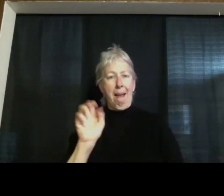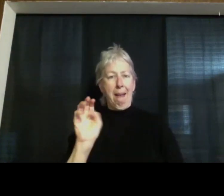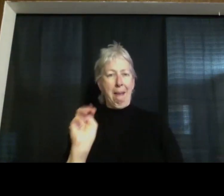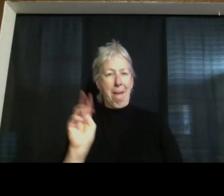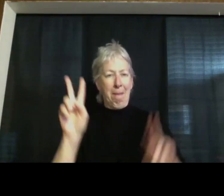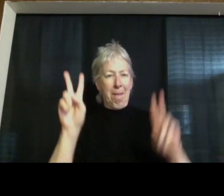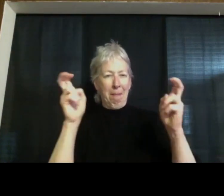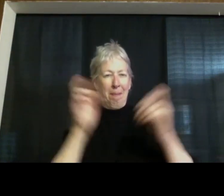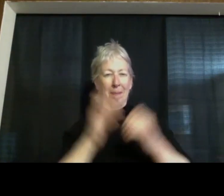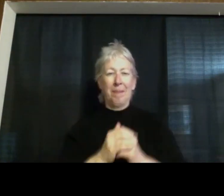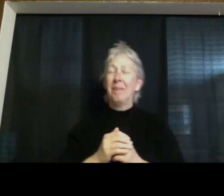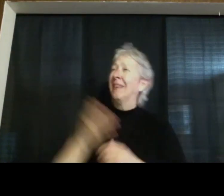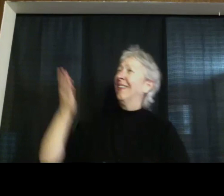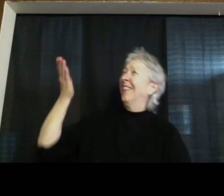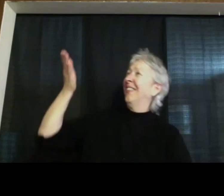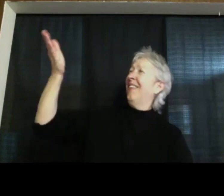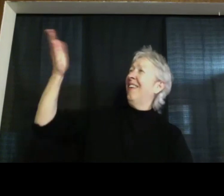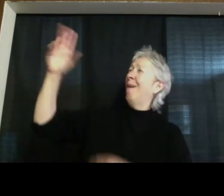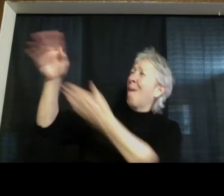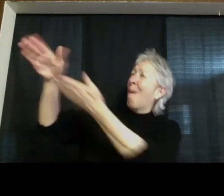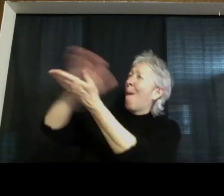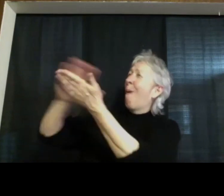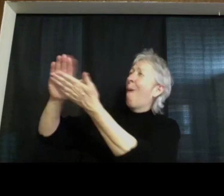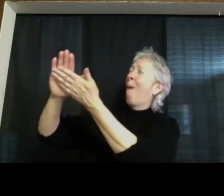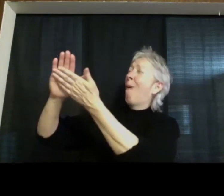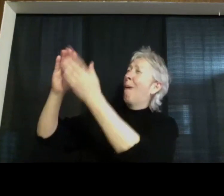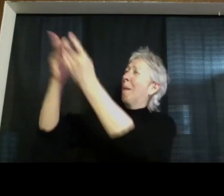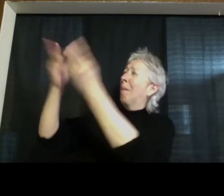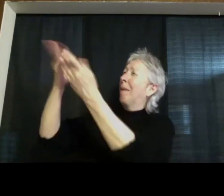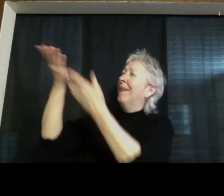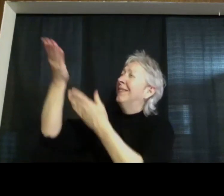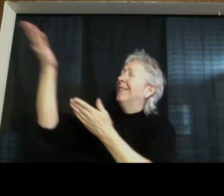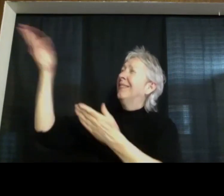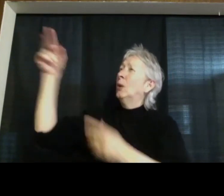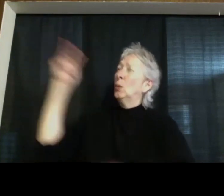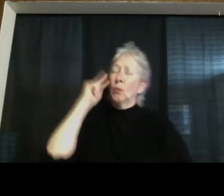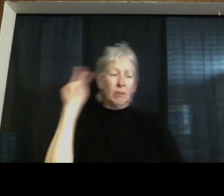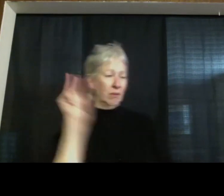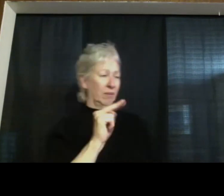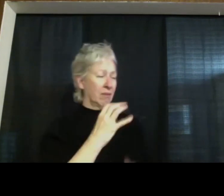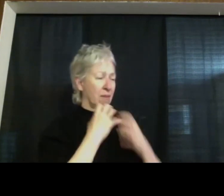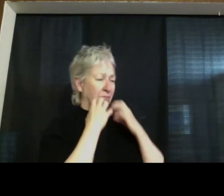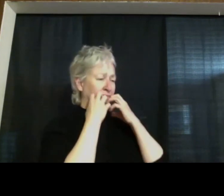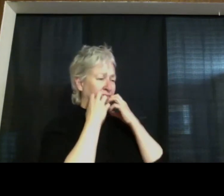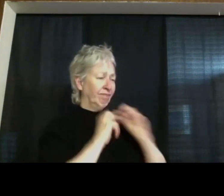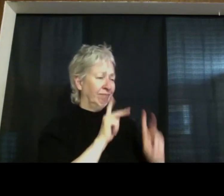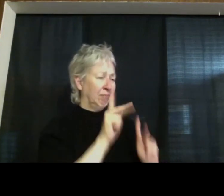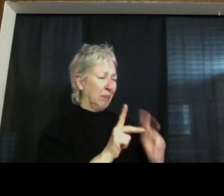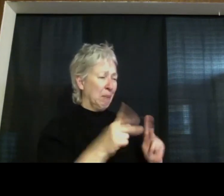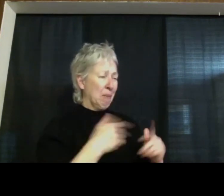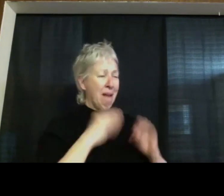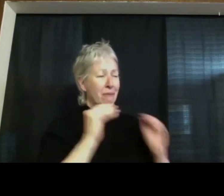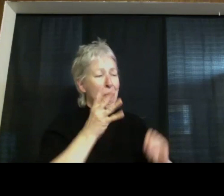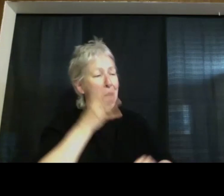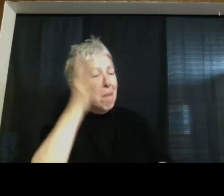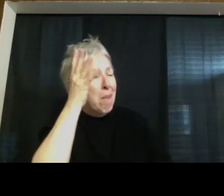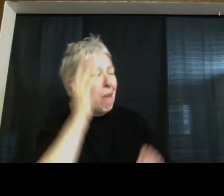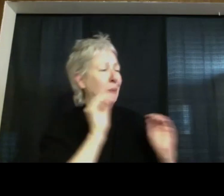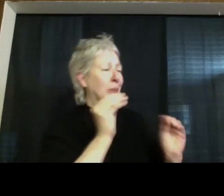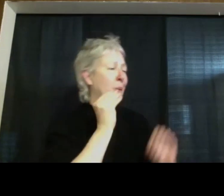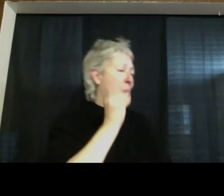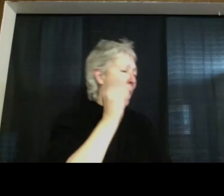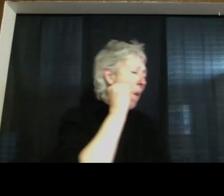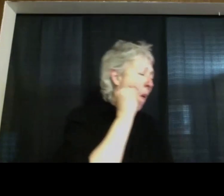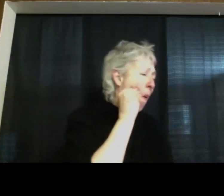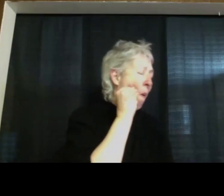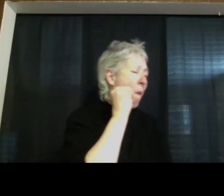holy habitation, O God, you are a father to orphans, defender of widows. You give the solitary a home and